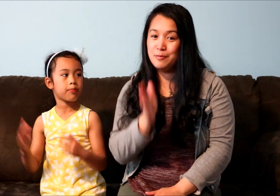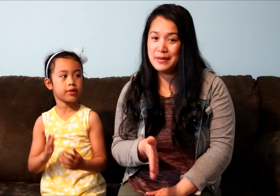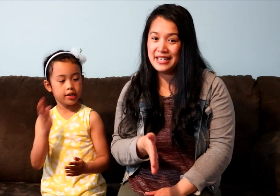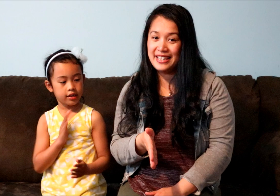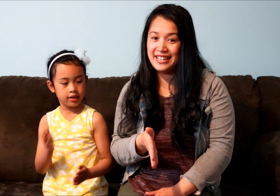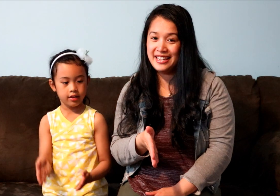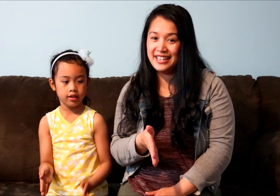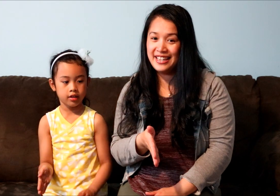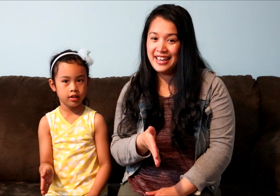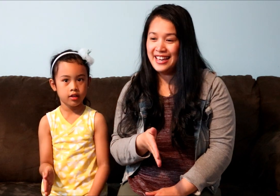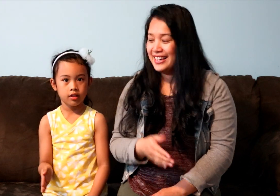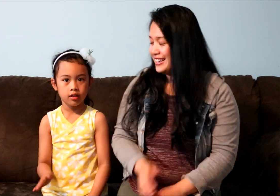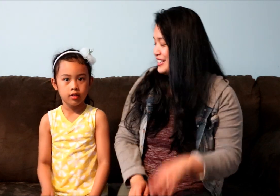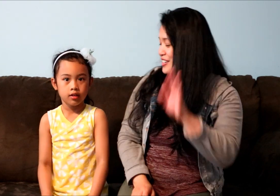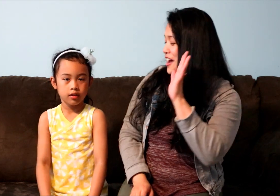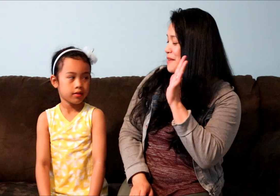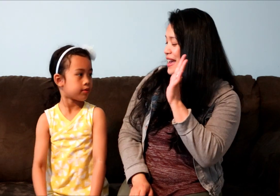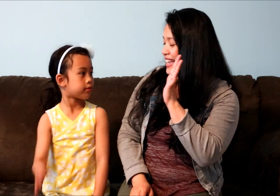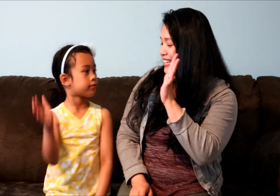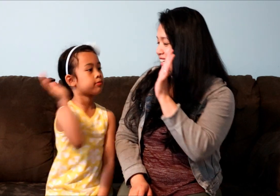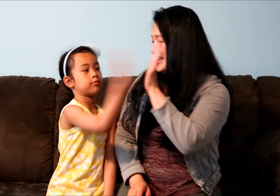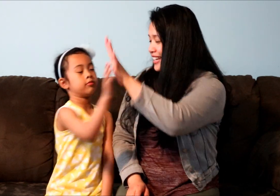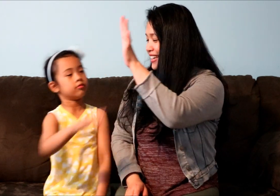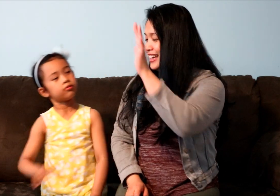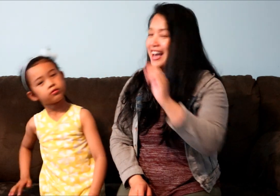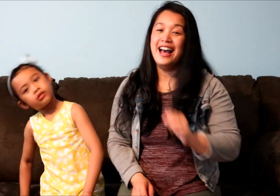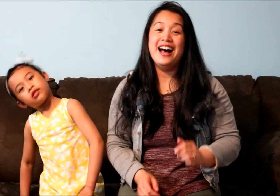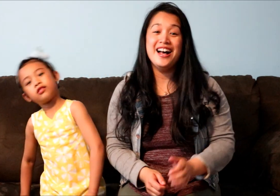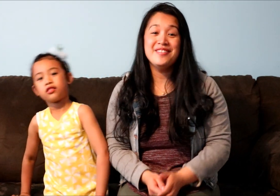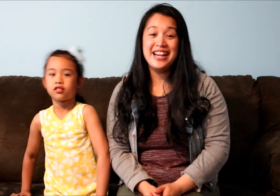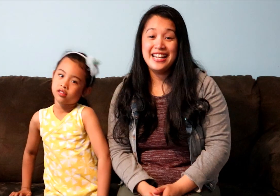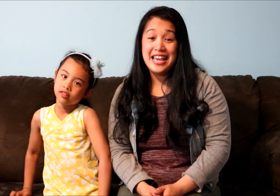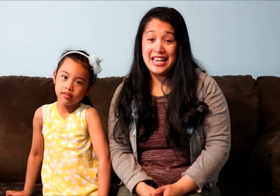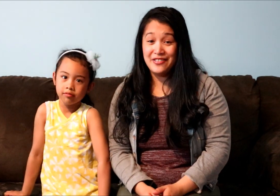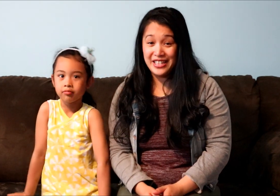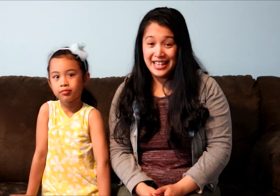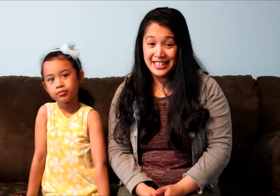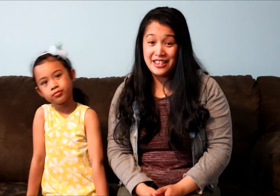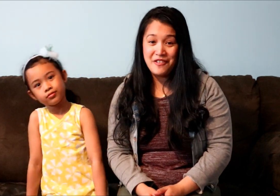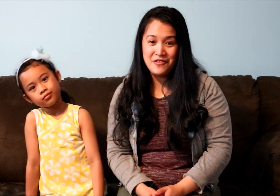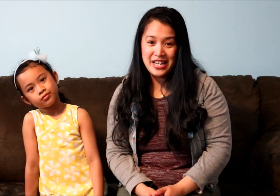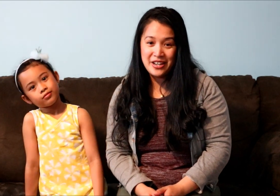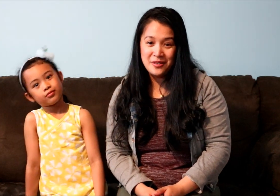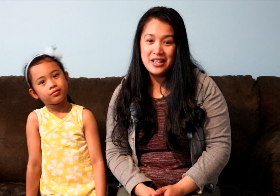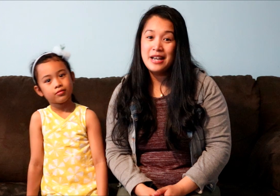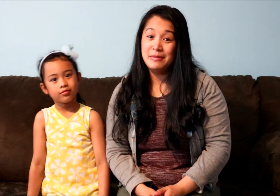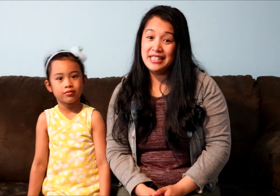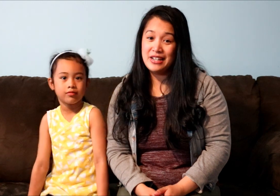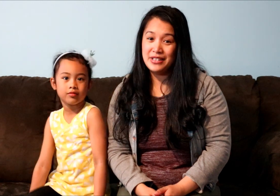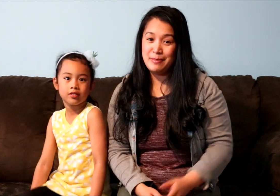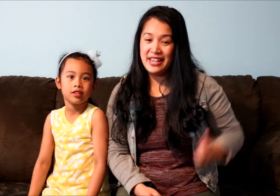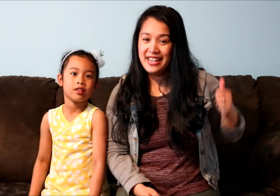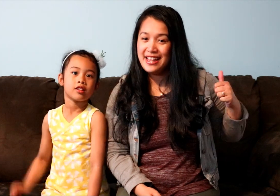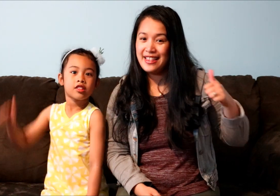be. Good job, Addie! Alright, if you liked that video, please give us a big...